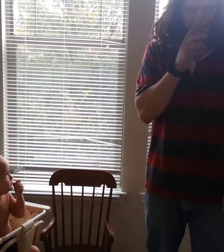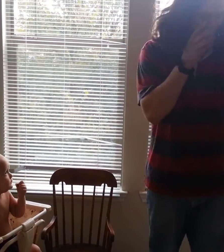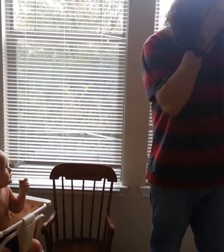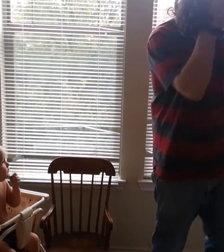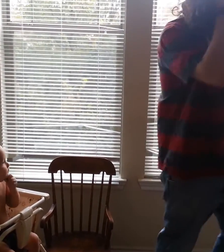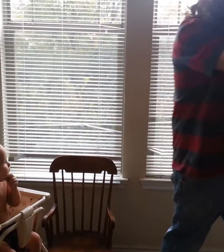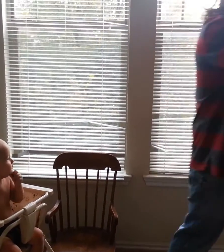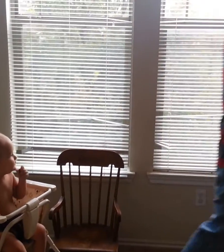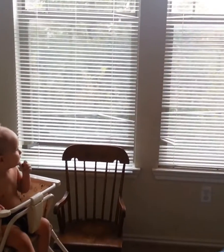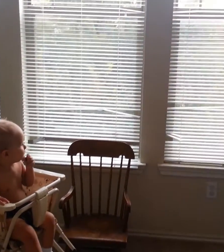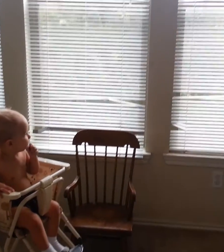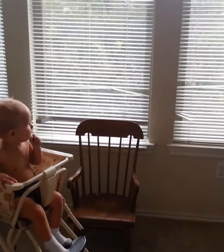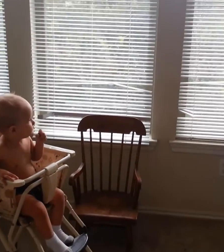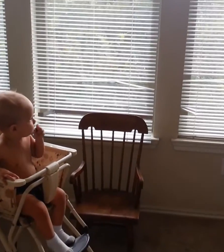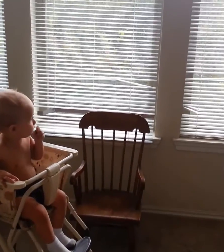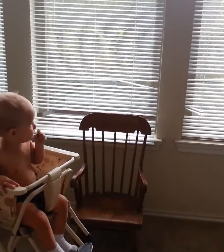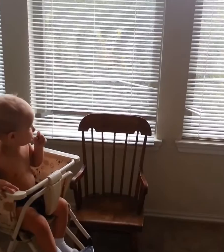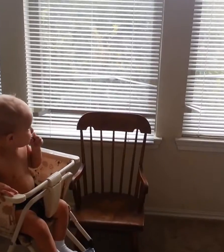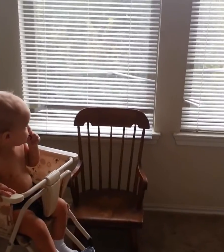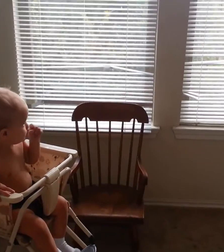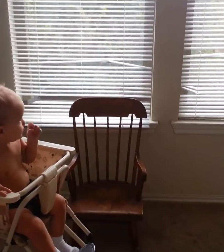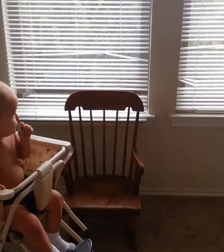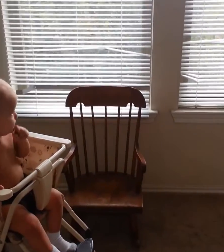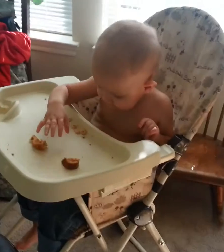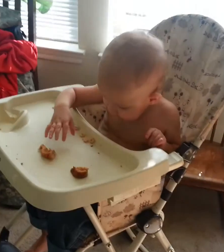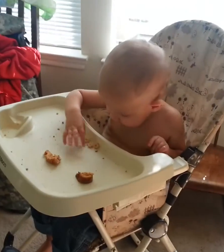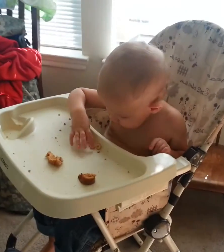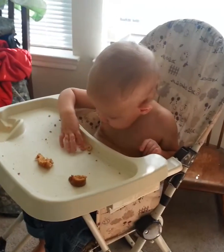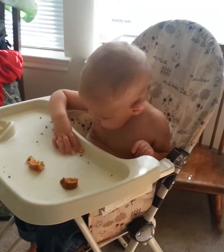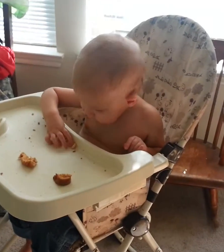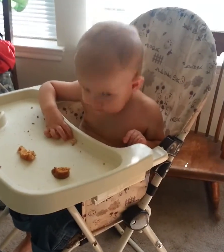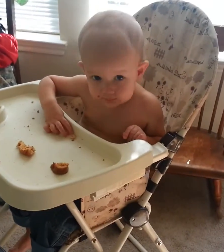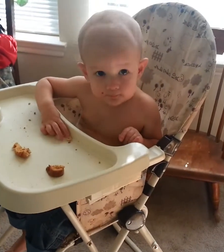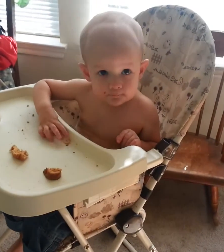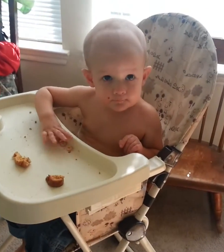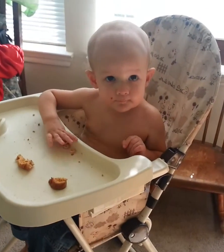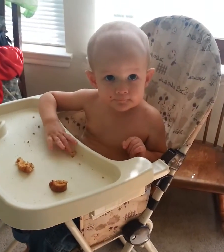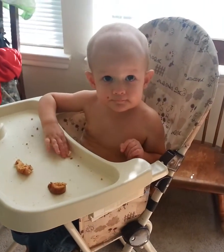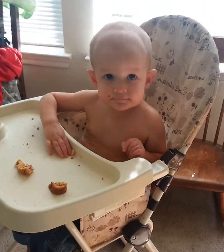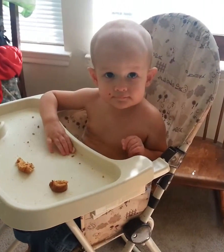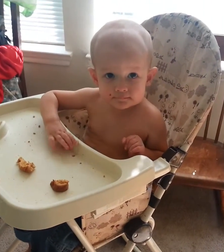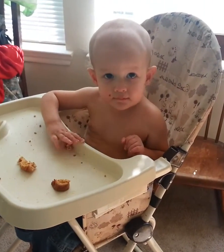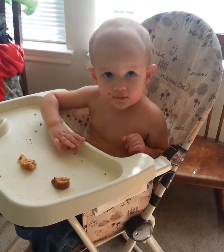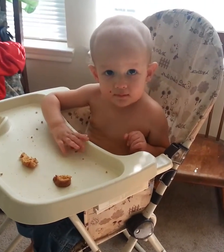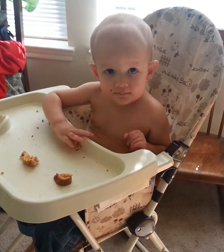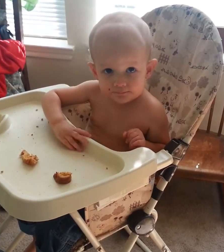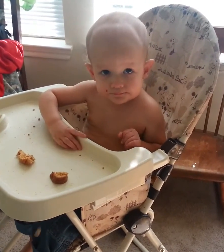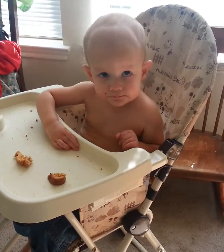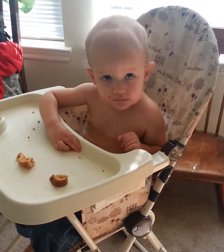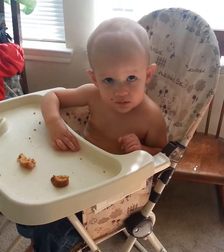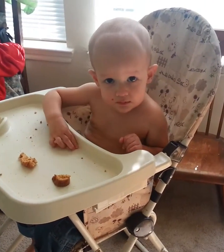Such a smarty pants. Can you sign cereal? Cereal?